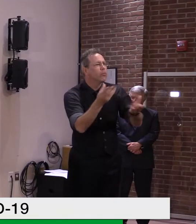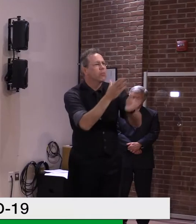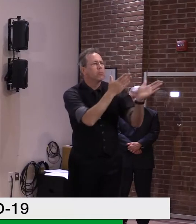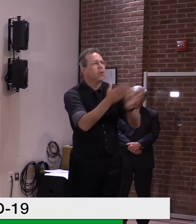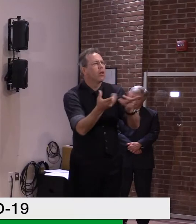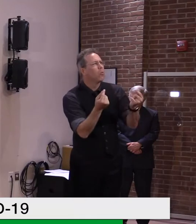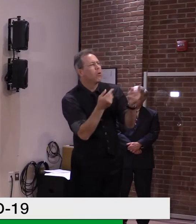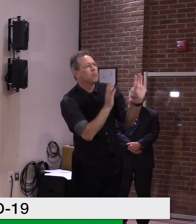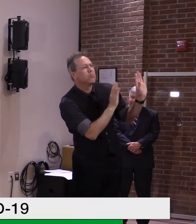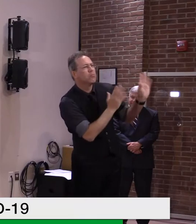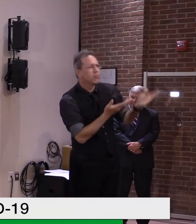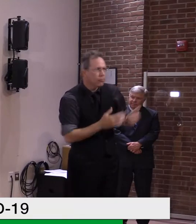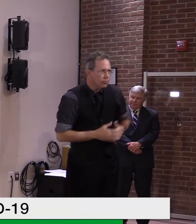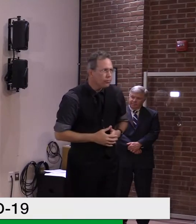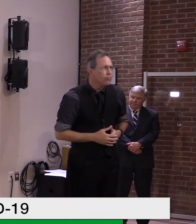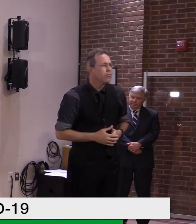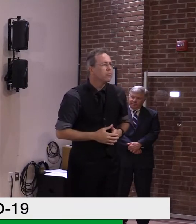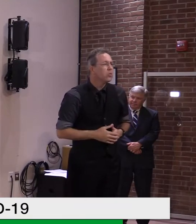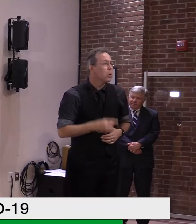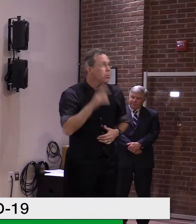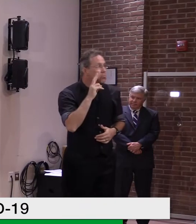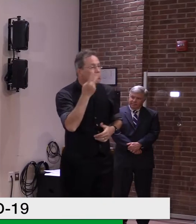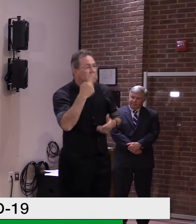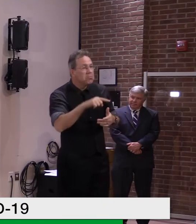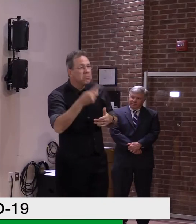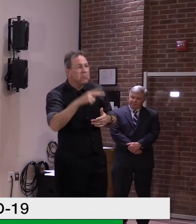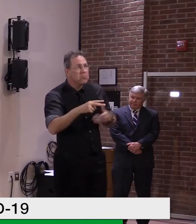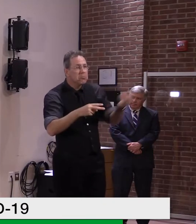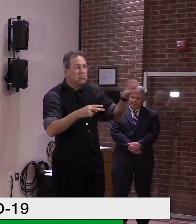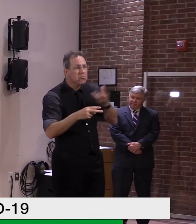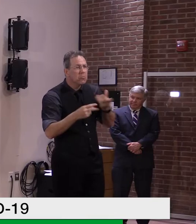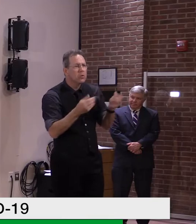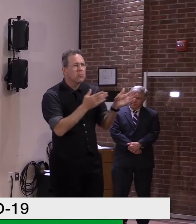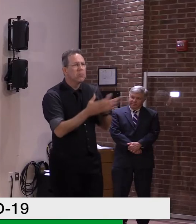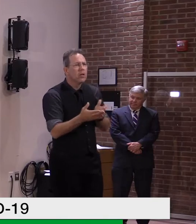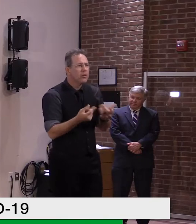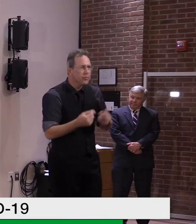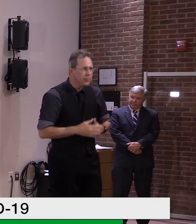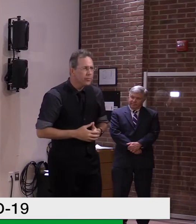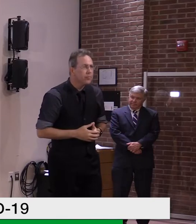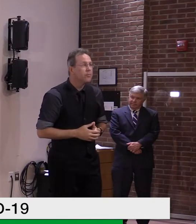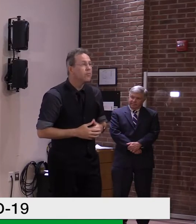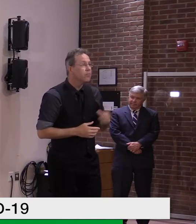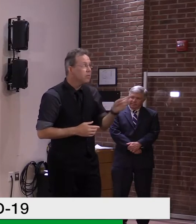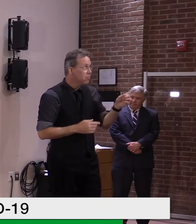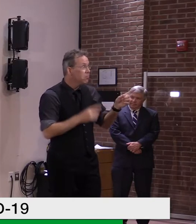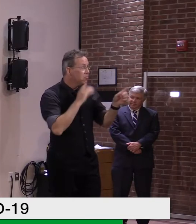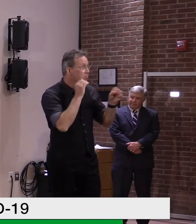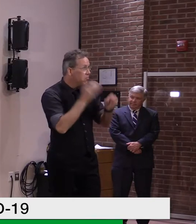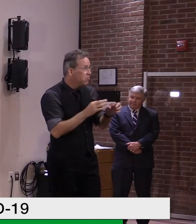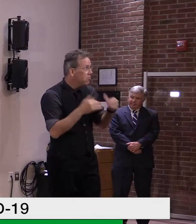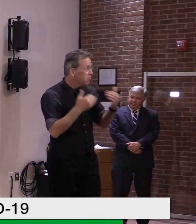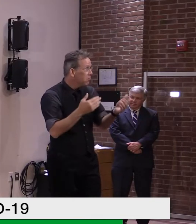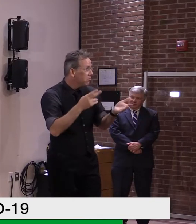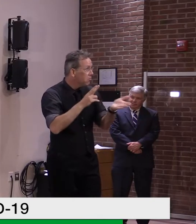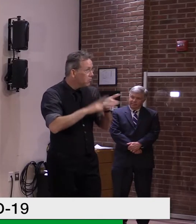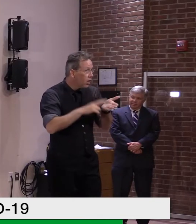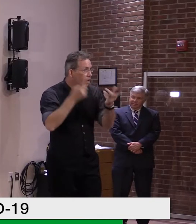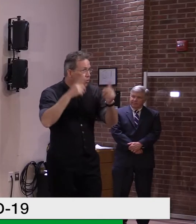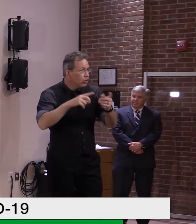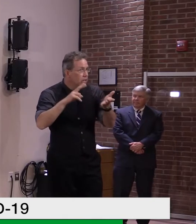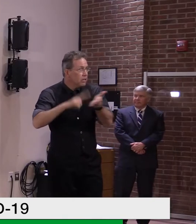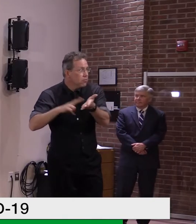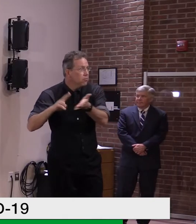be engaging with this new, if they're successful, we'll be engaging with them to see what we can do to